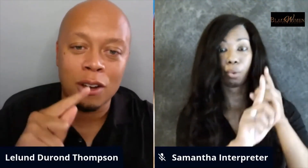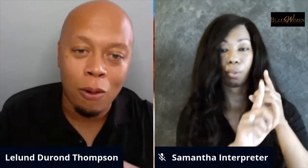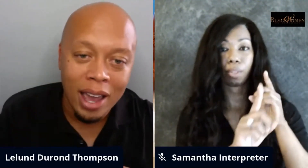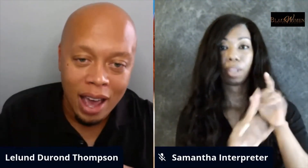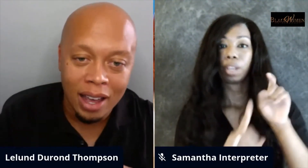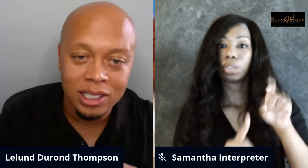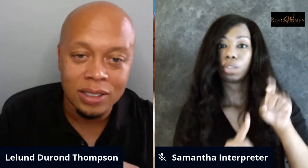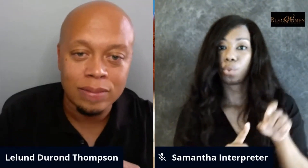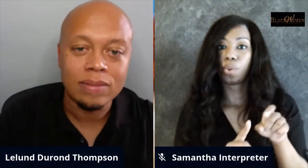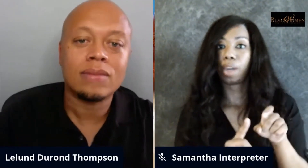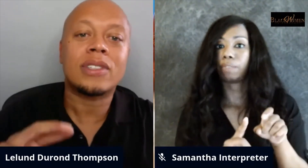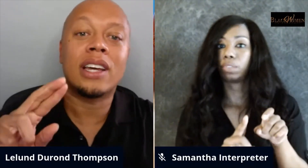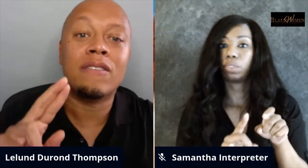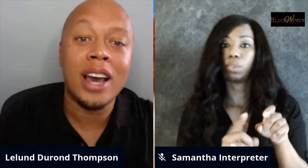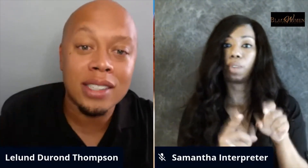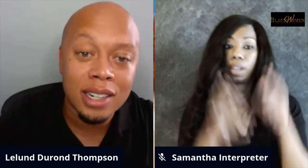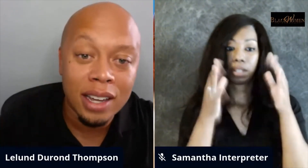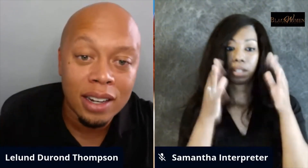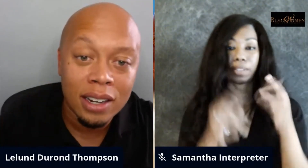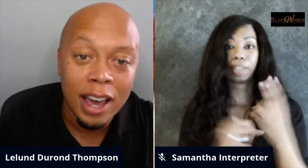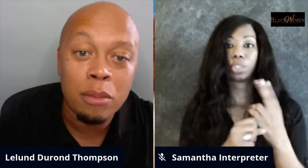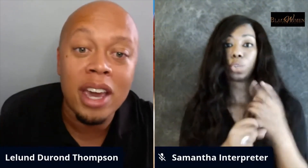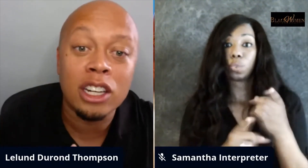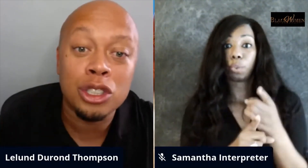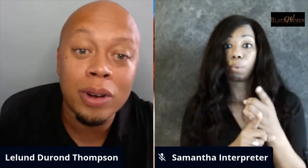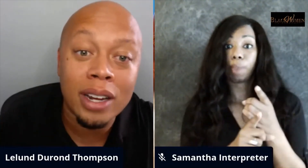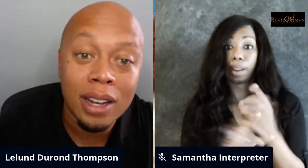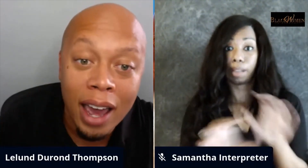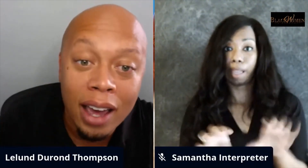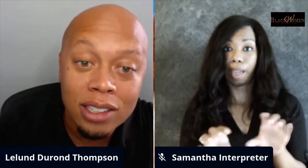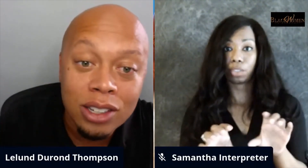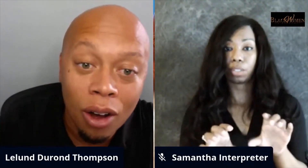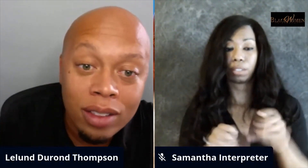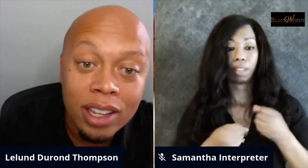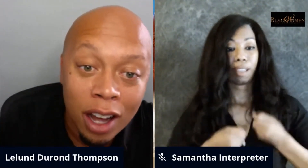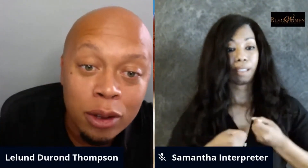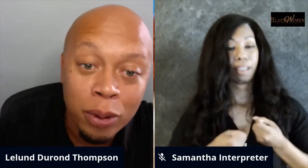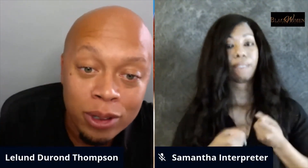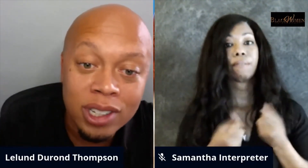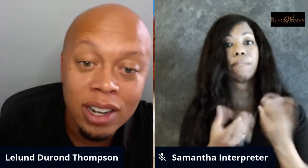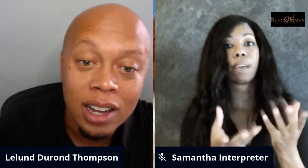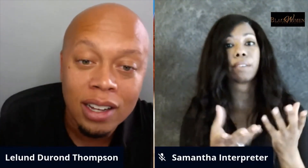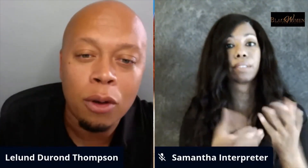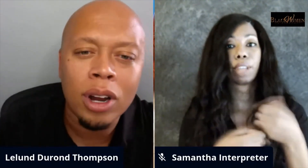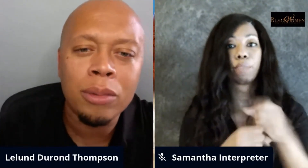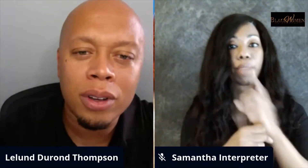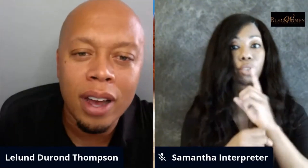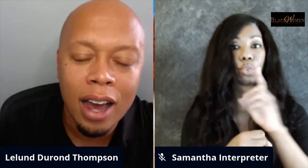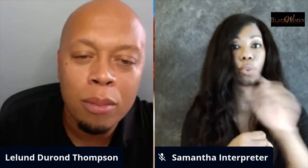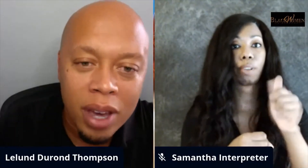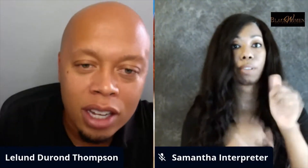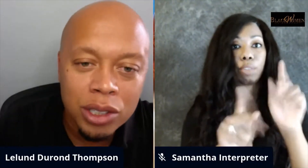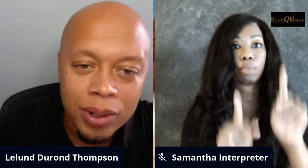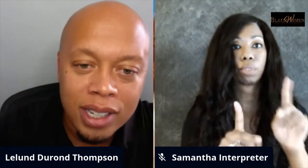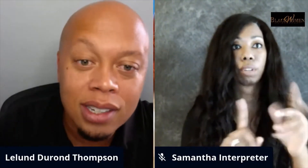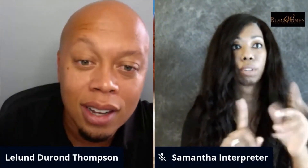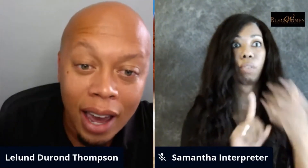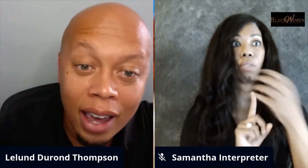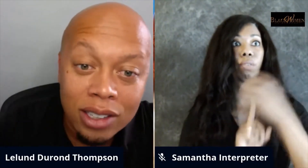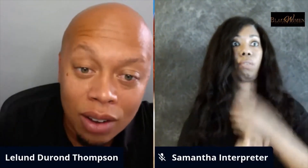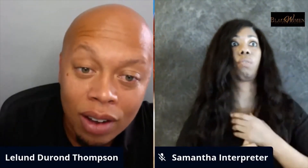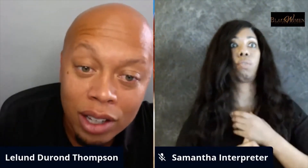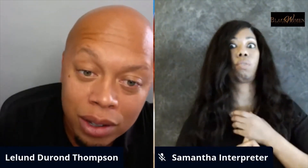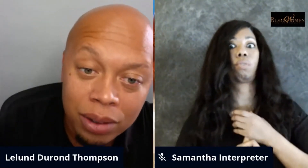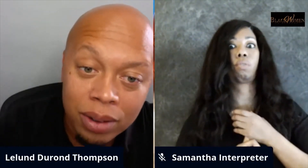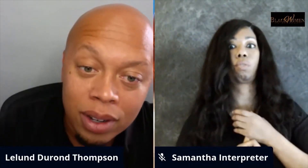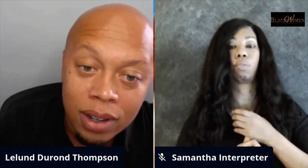choosing the right action, investing it, and making sure it lands on the other person. Like what I'm doing right now, I'm making sure this